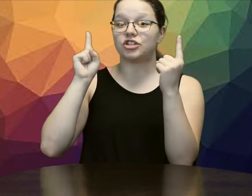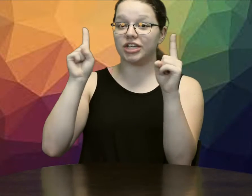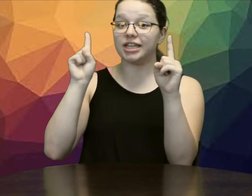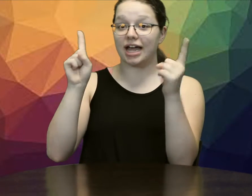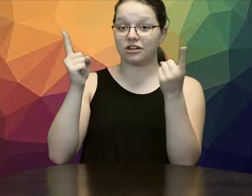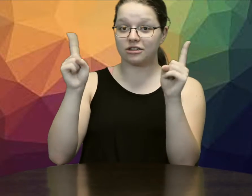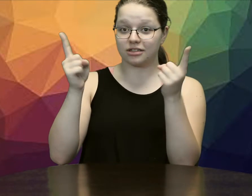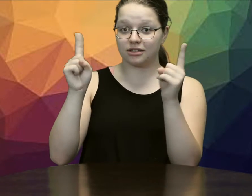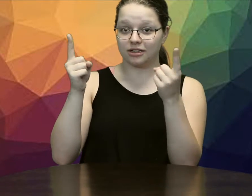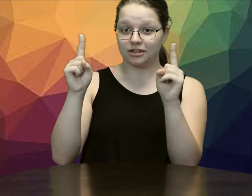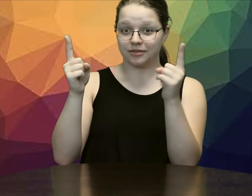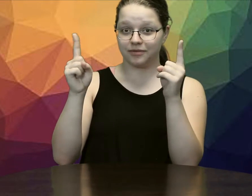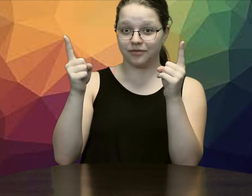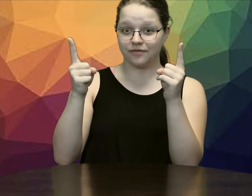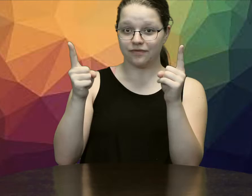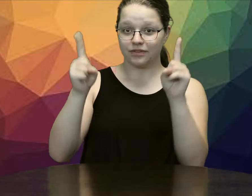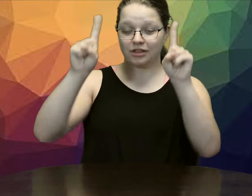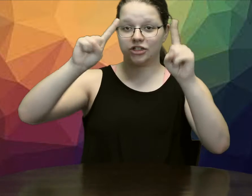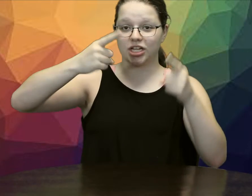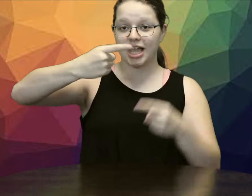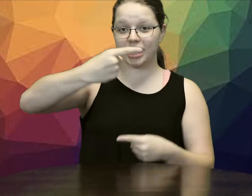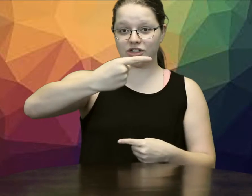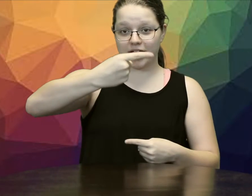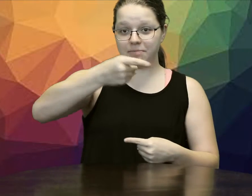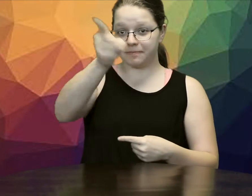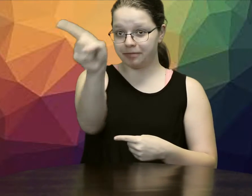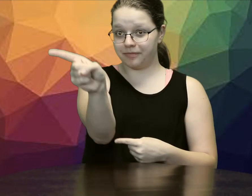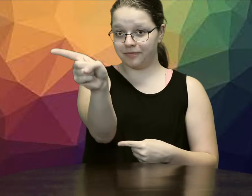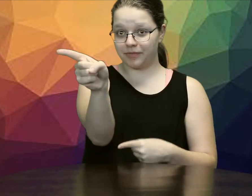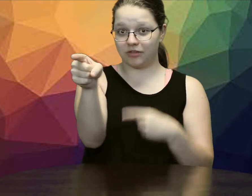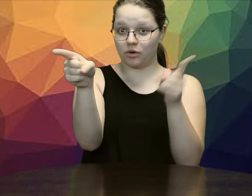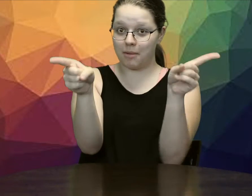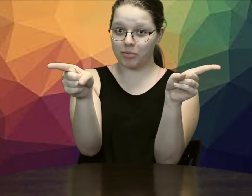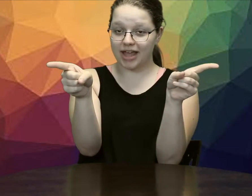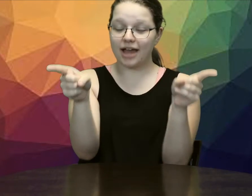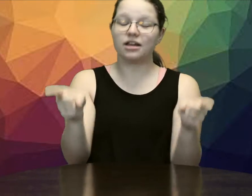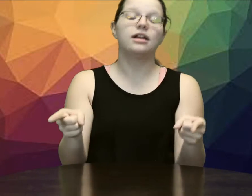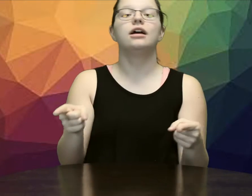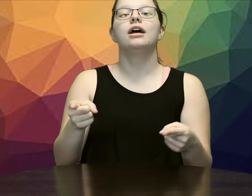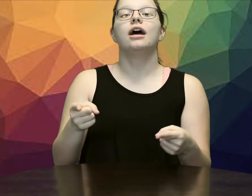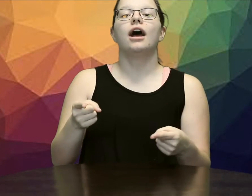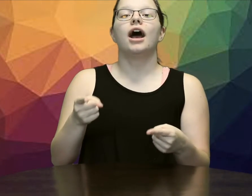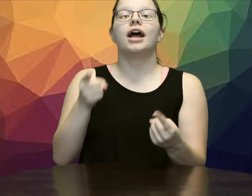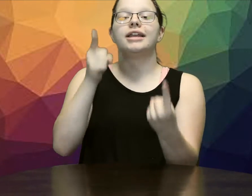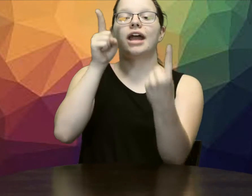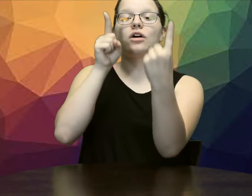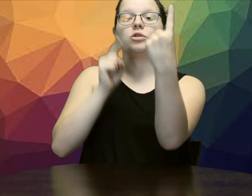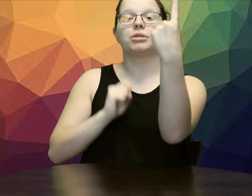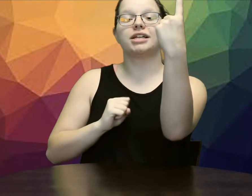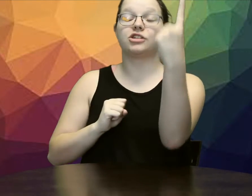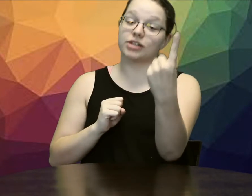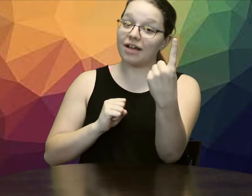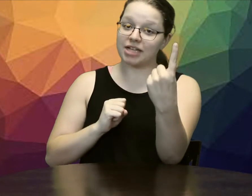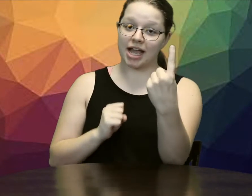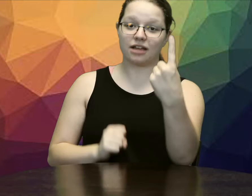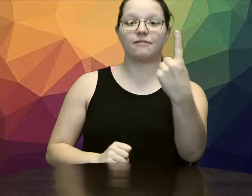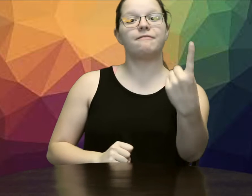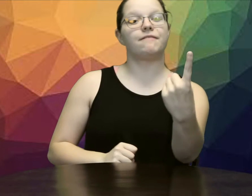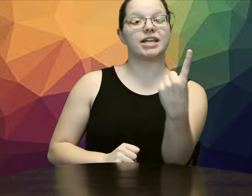G letters, the G hand shape, if you remember that. Now you place your left hand